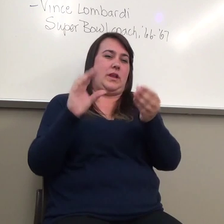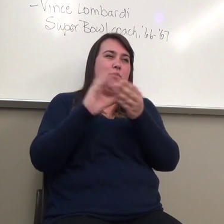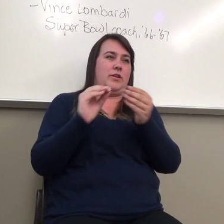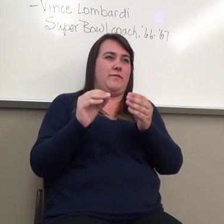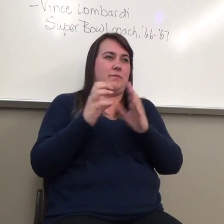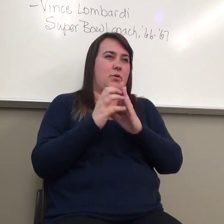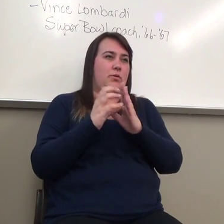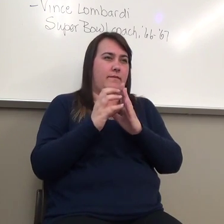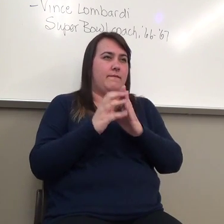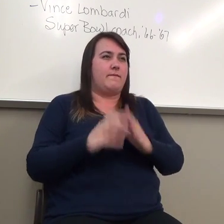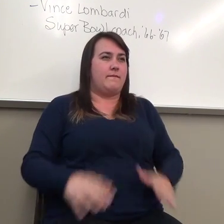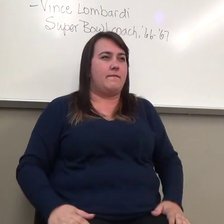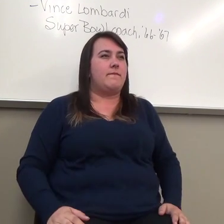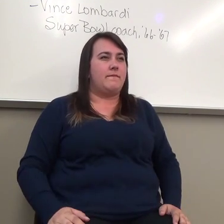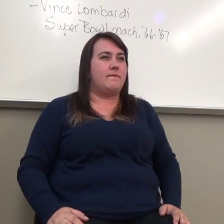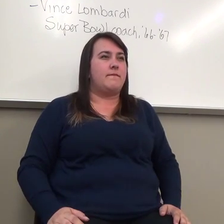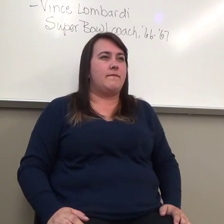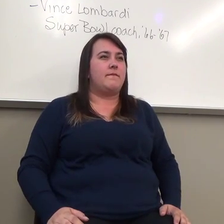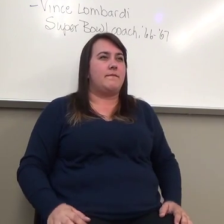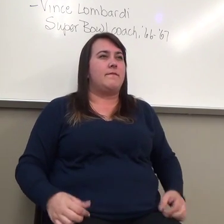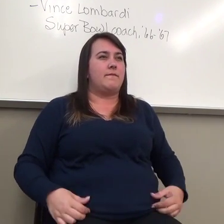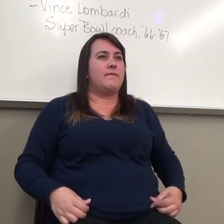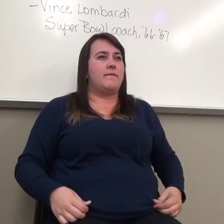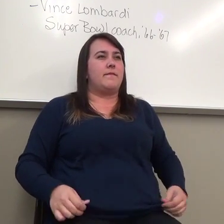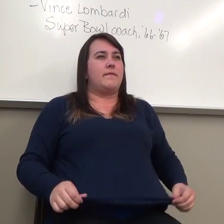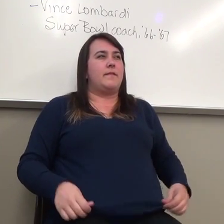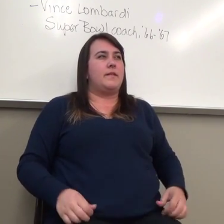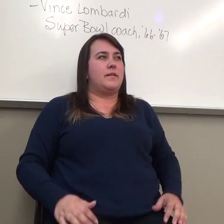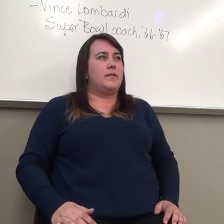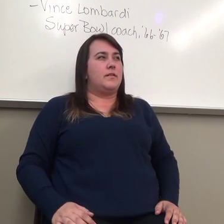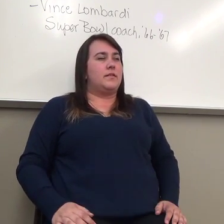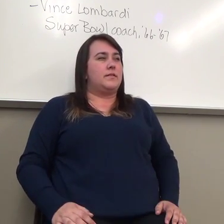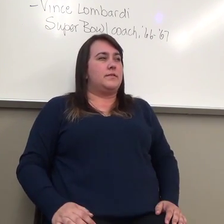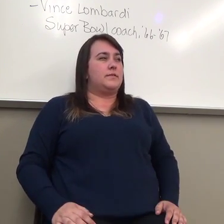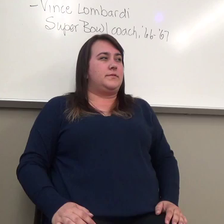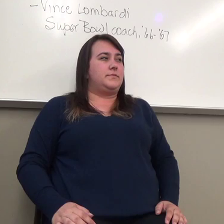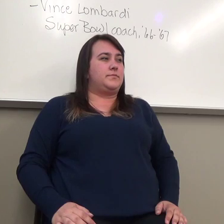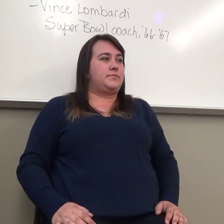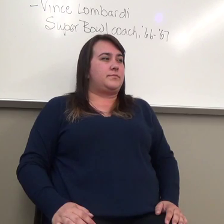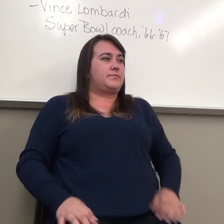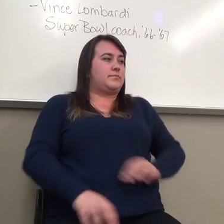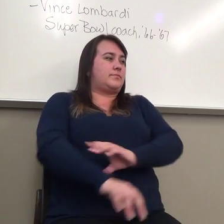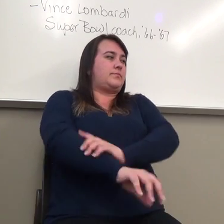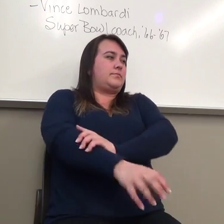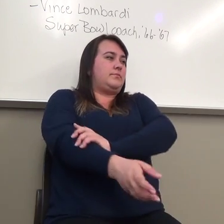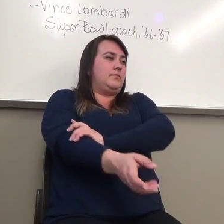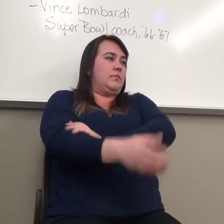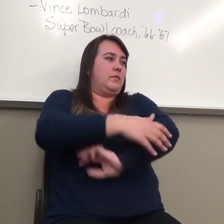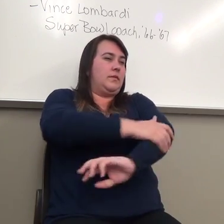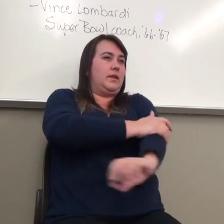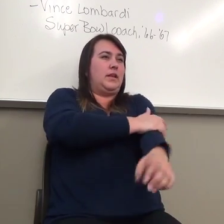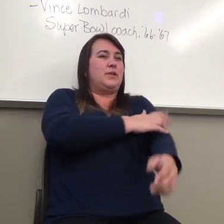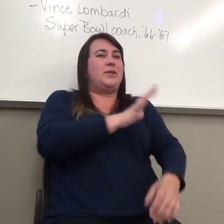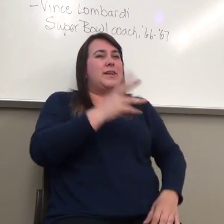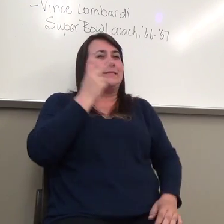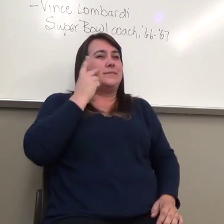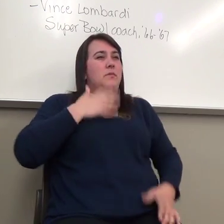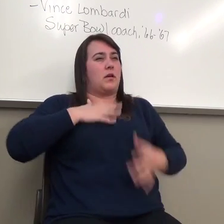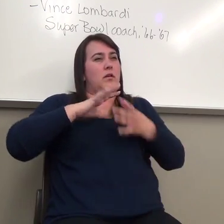there's, you can kind of, again, you can kind of see the way my comments will look when